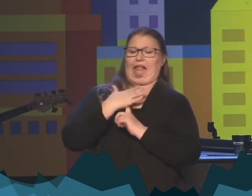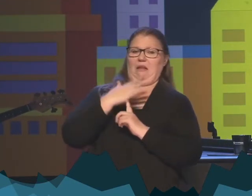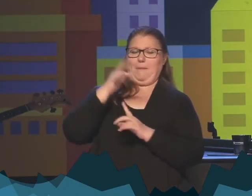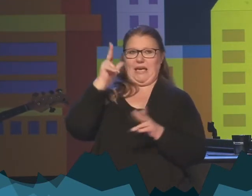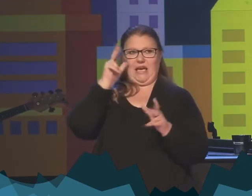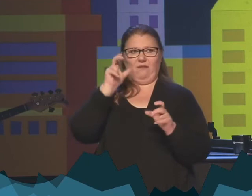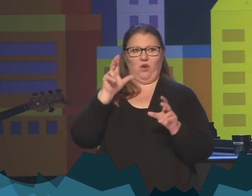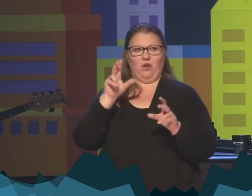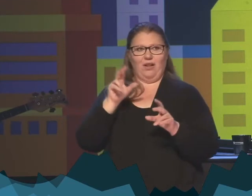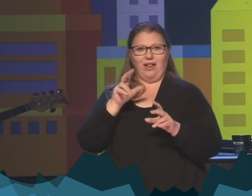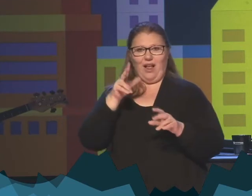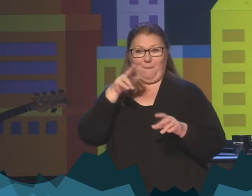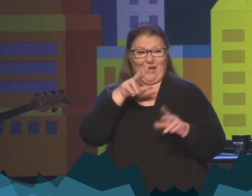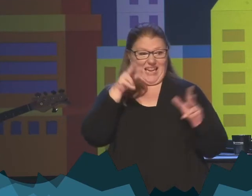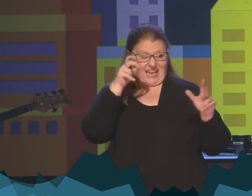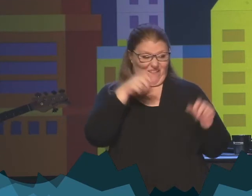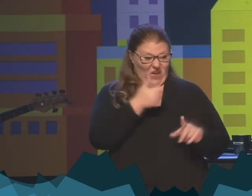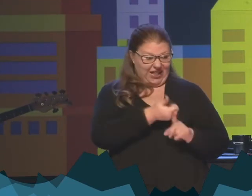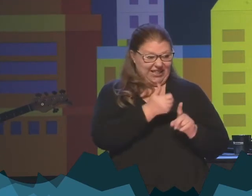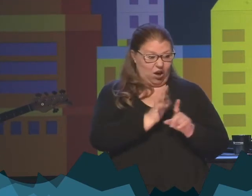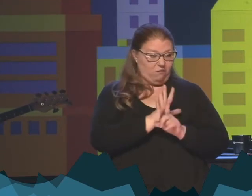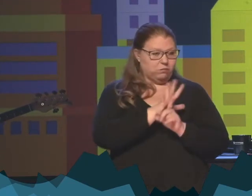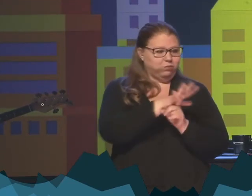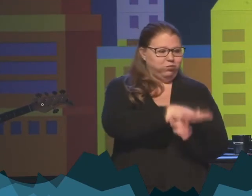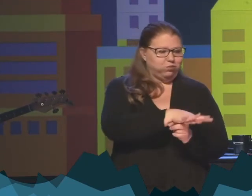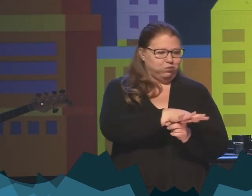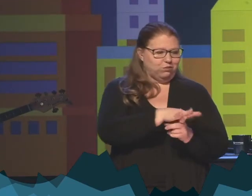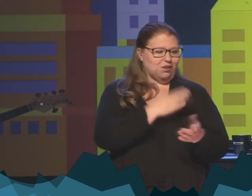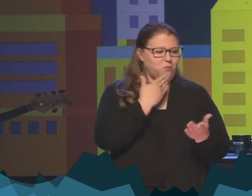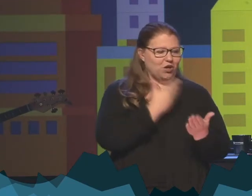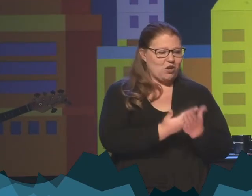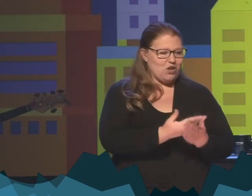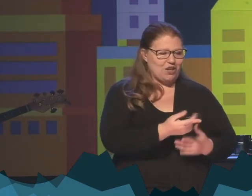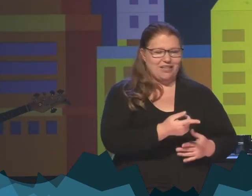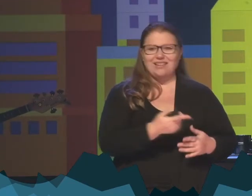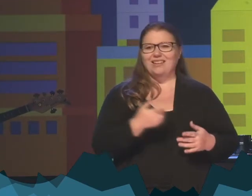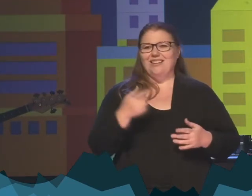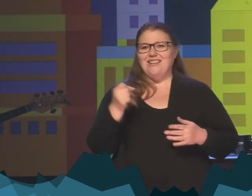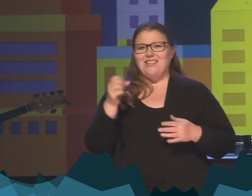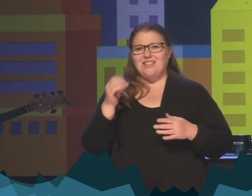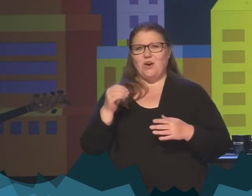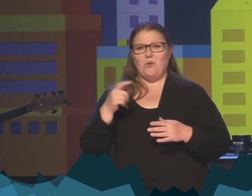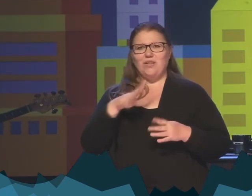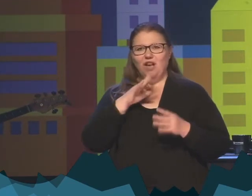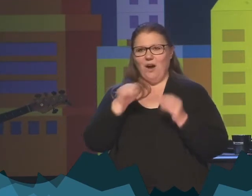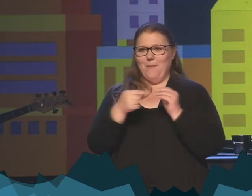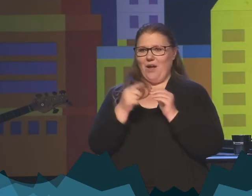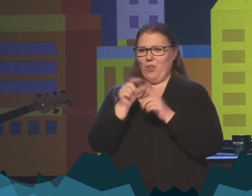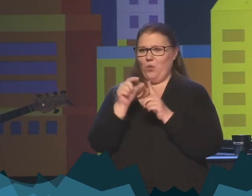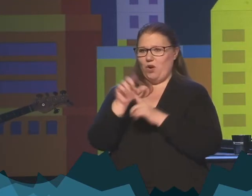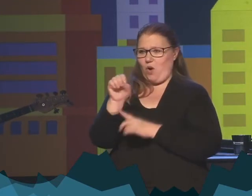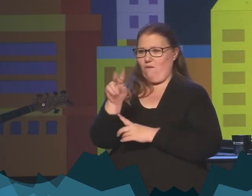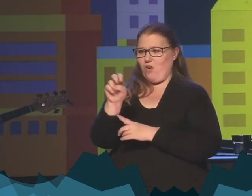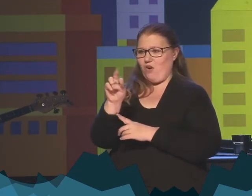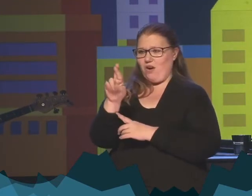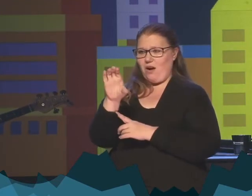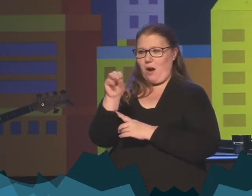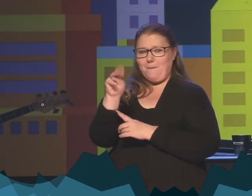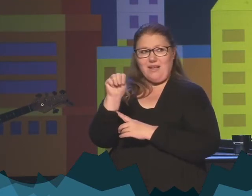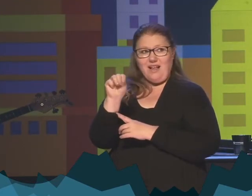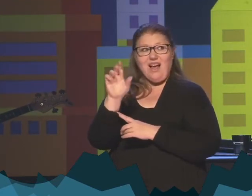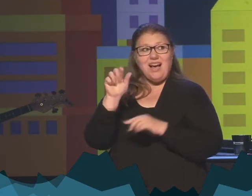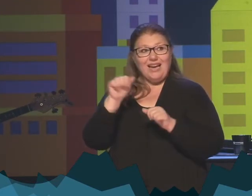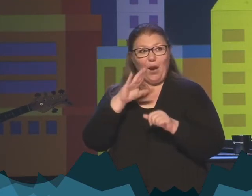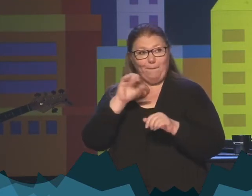with good. Overcome evil with good. Now let's talk about this word overcome because this can be a trauma word, right? Like you just got to